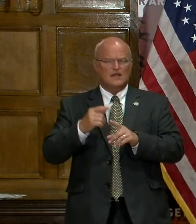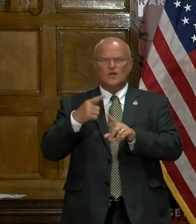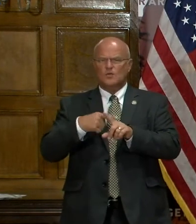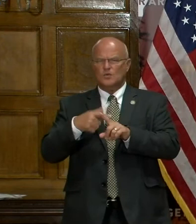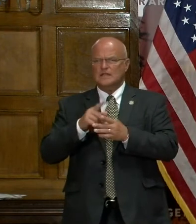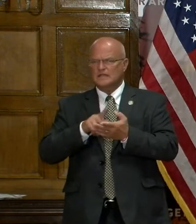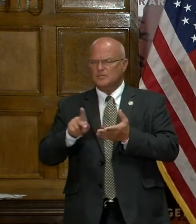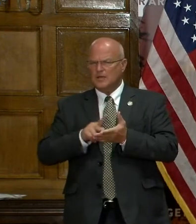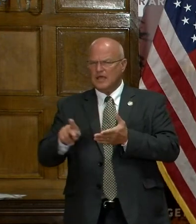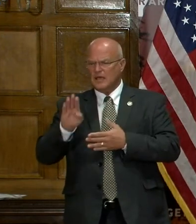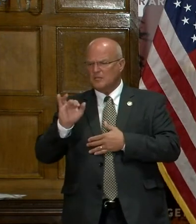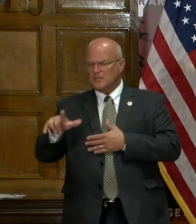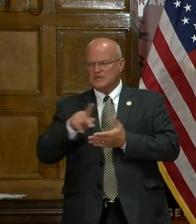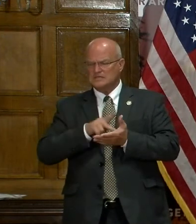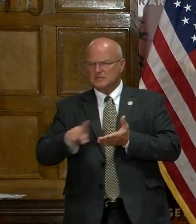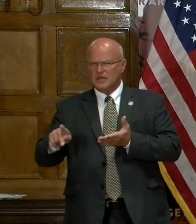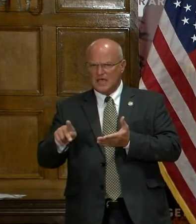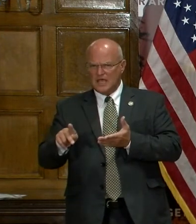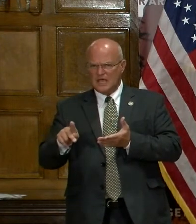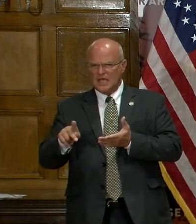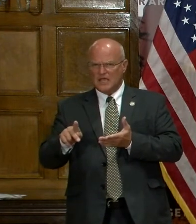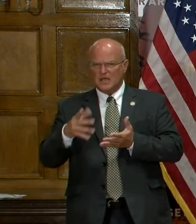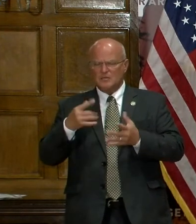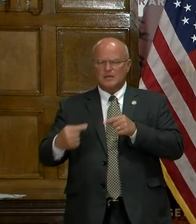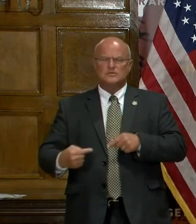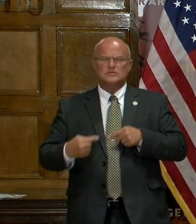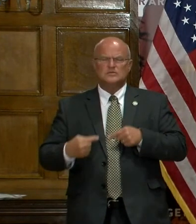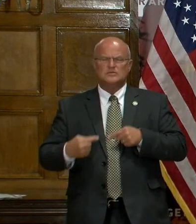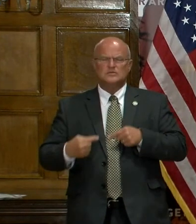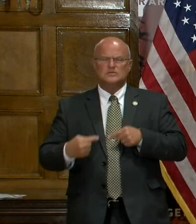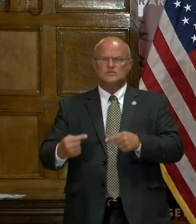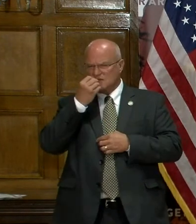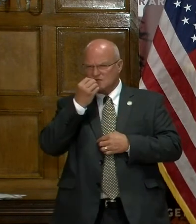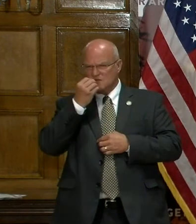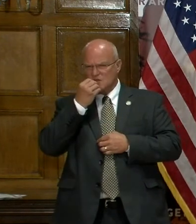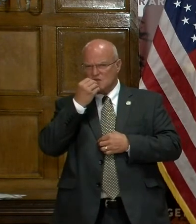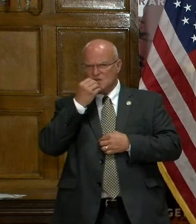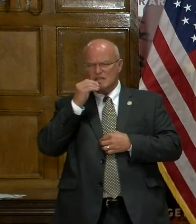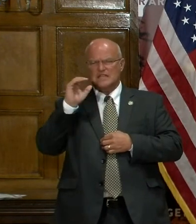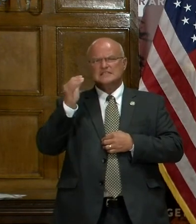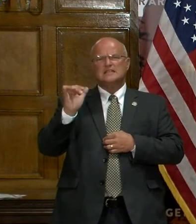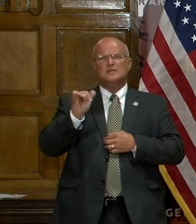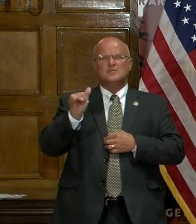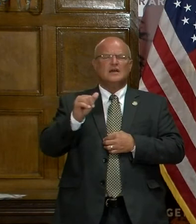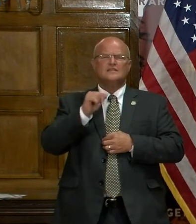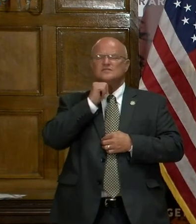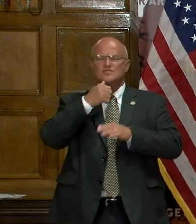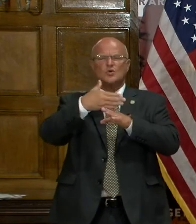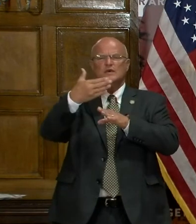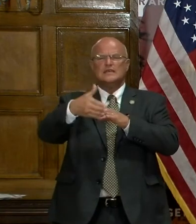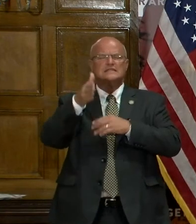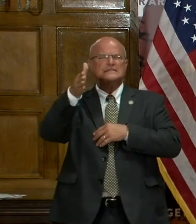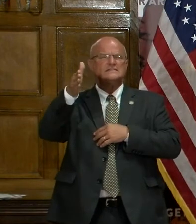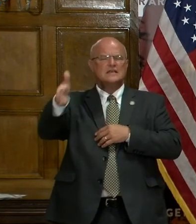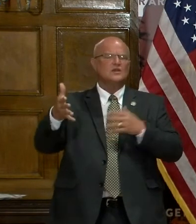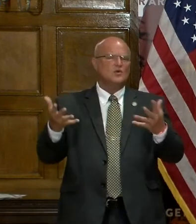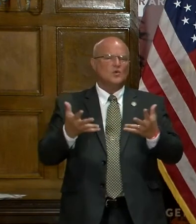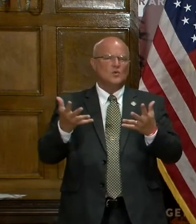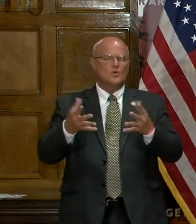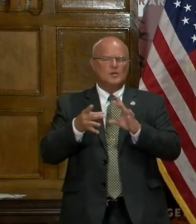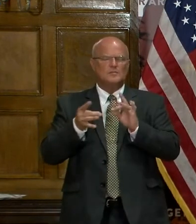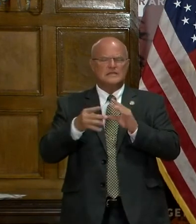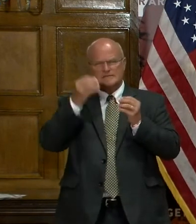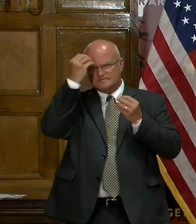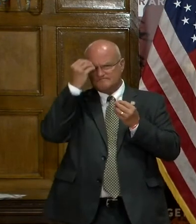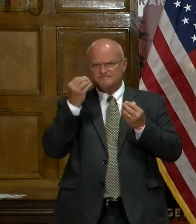pay, they've got bills to pay, they may be struggling to get food. It just seems like there's no end in sight. What message would